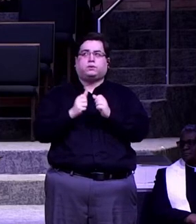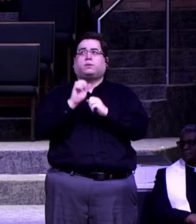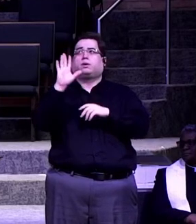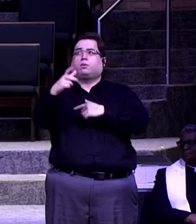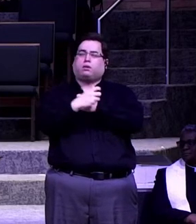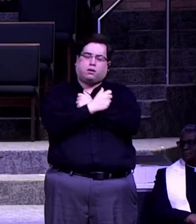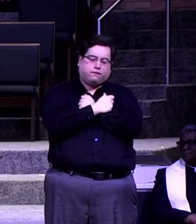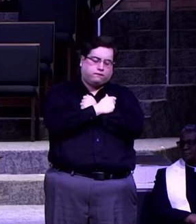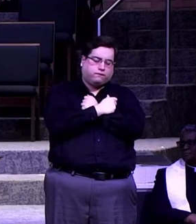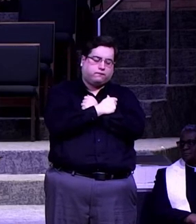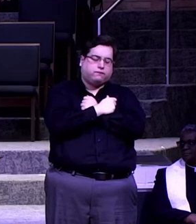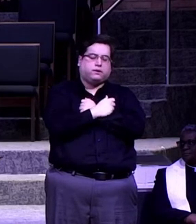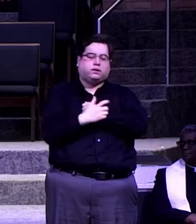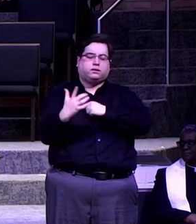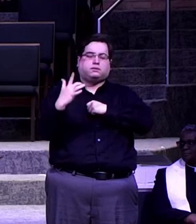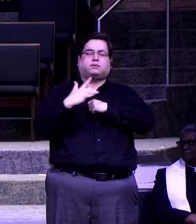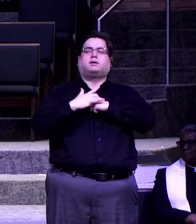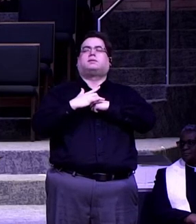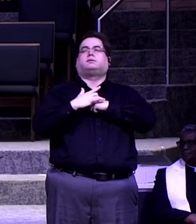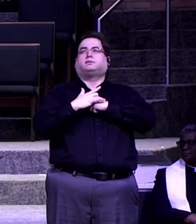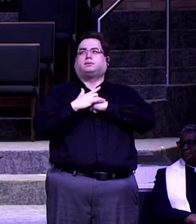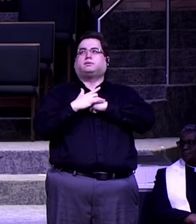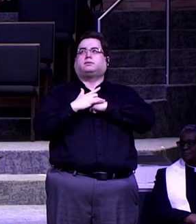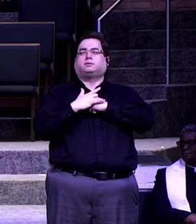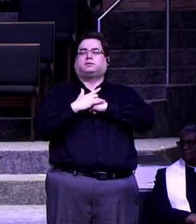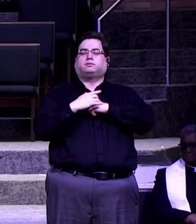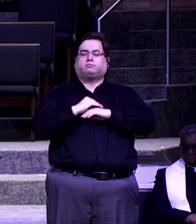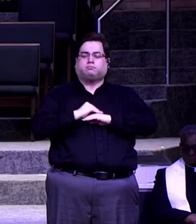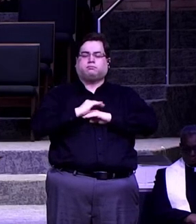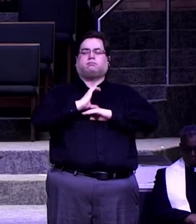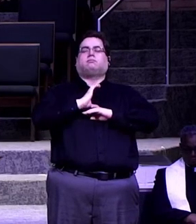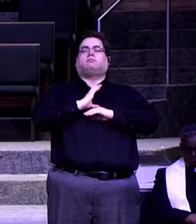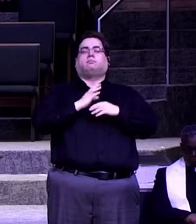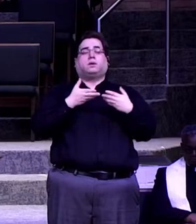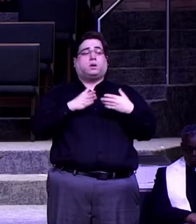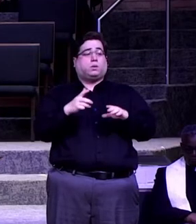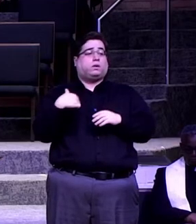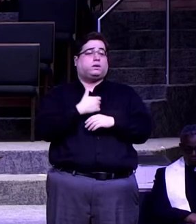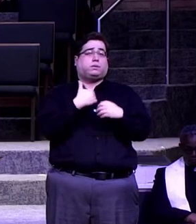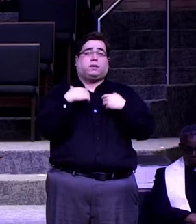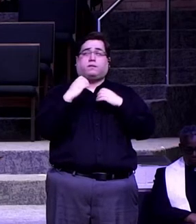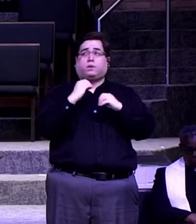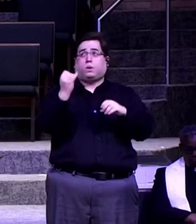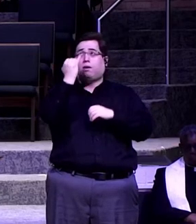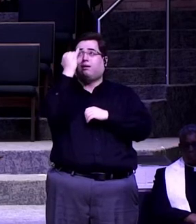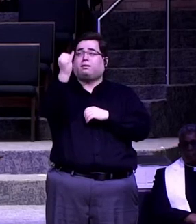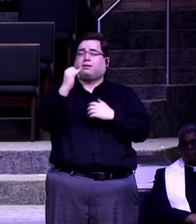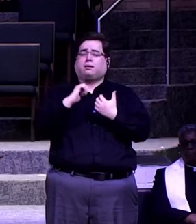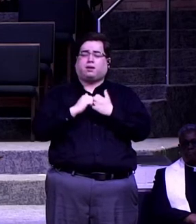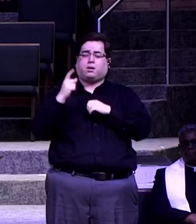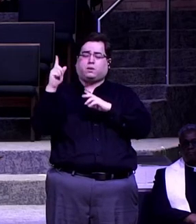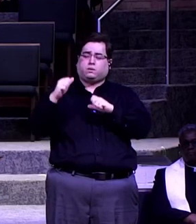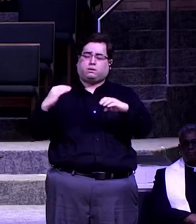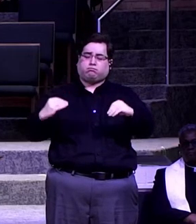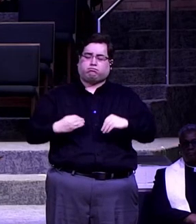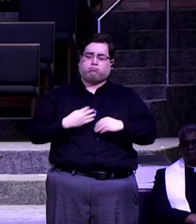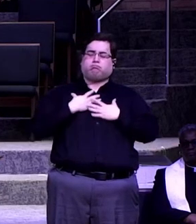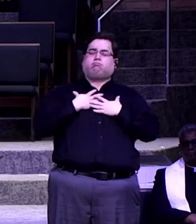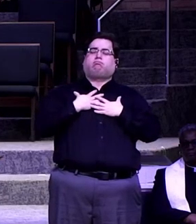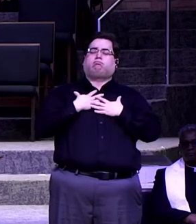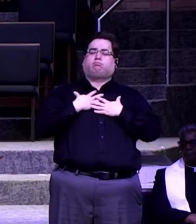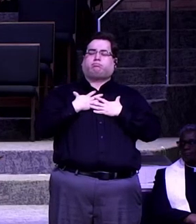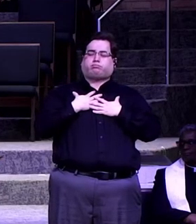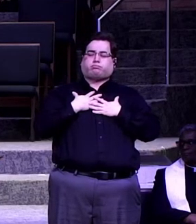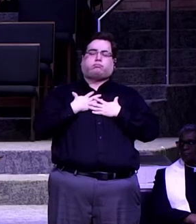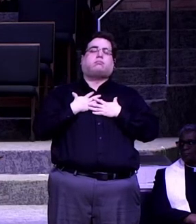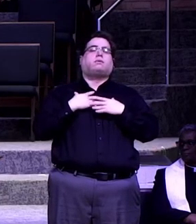love. Touch us in ways we have no idea of which you can touch us and render